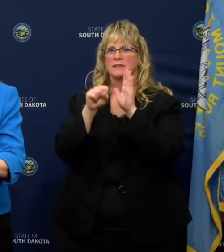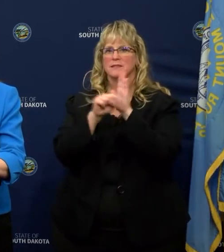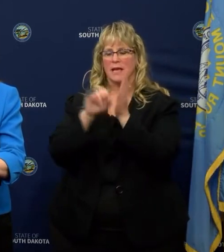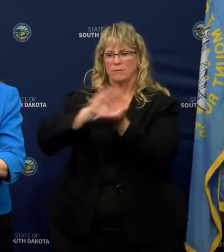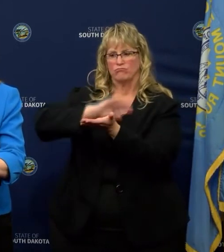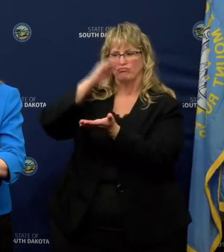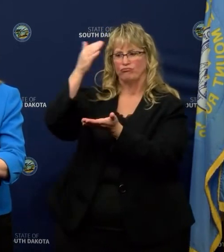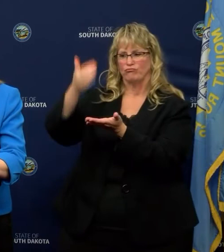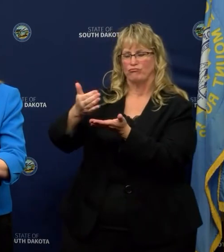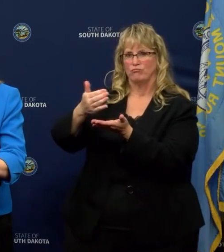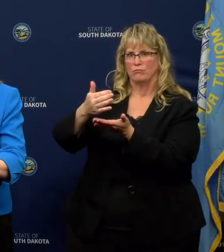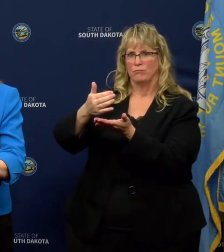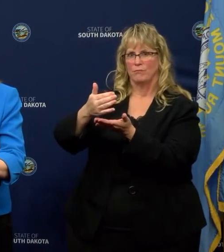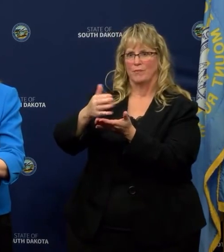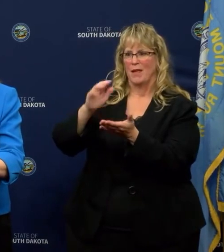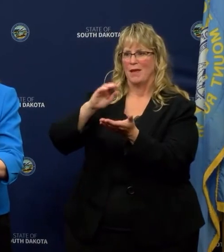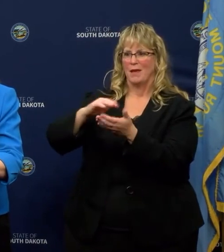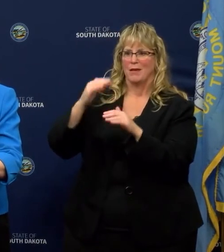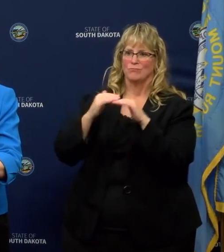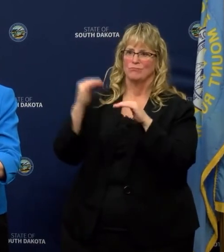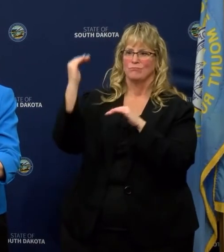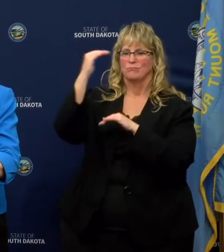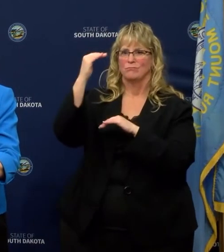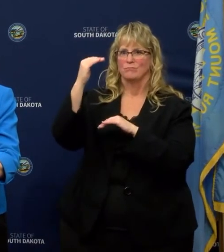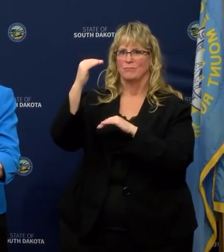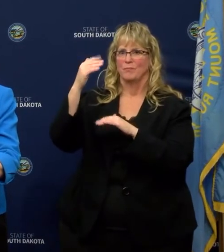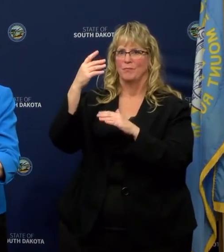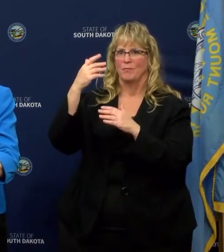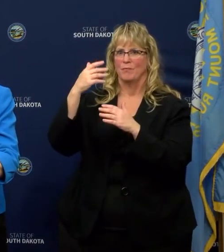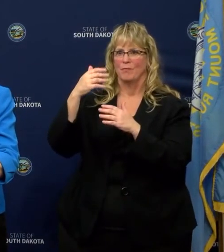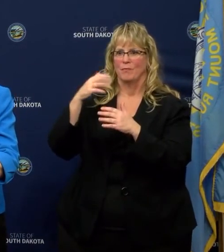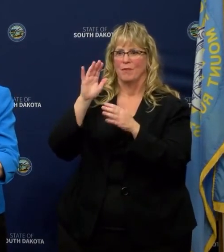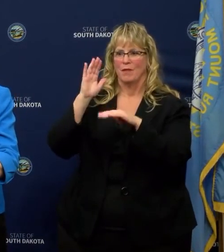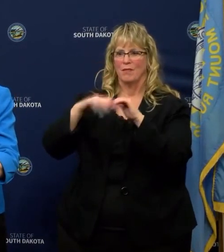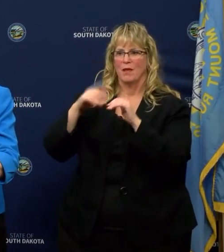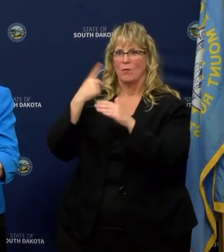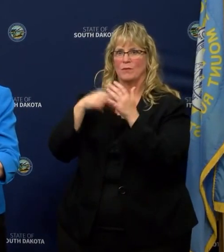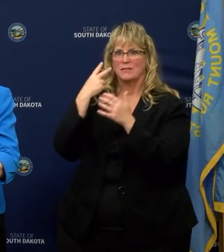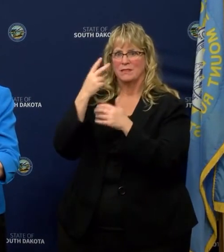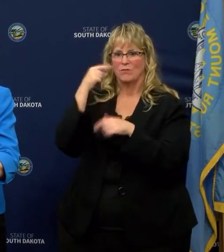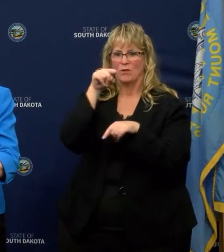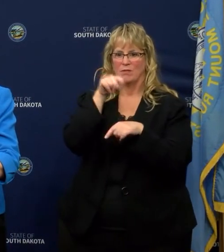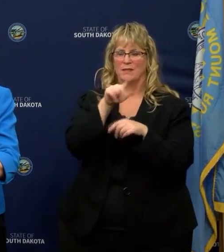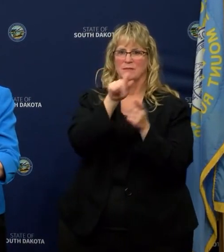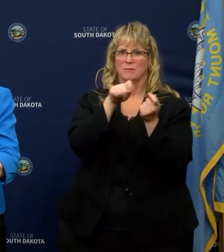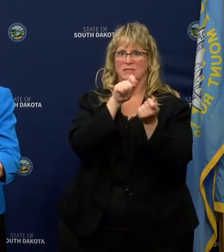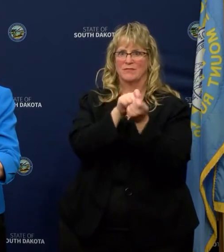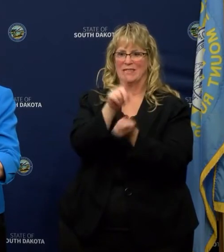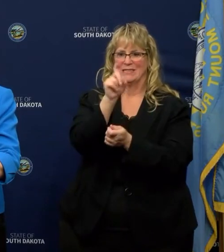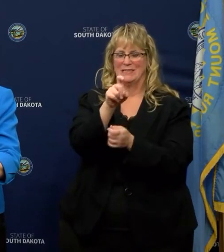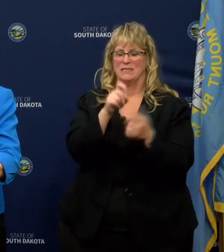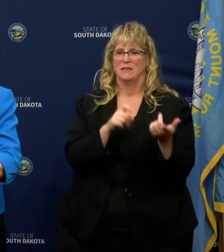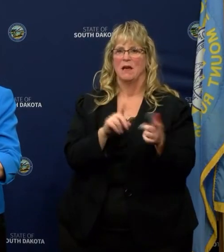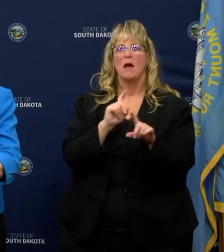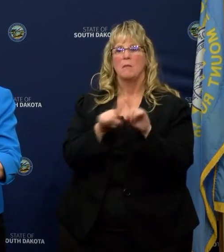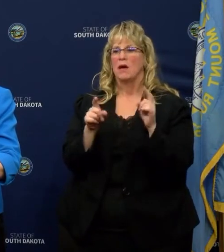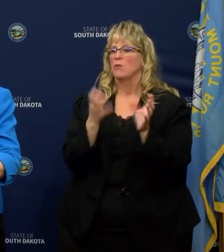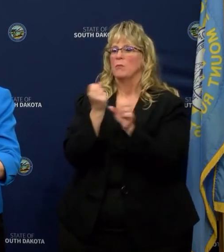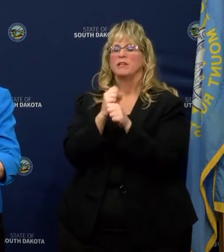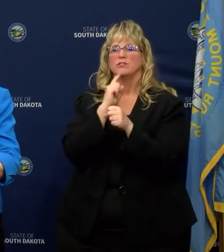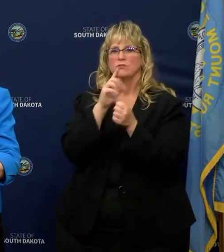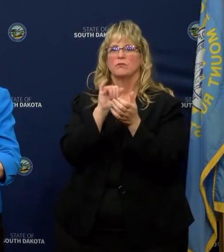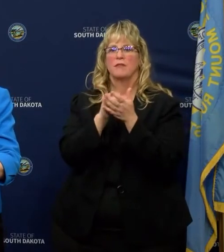stockpile, is larger than what we'll be seeing, be put out for this particular need. But we will be